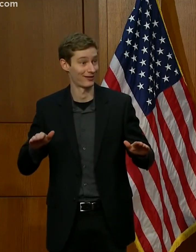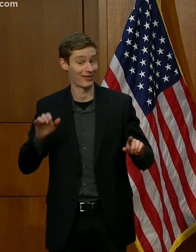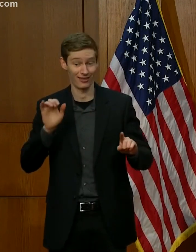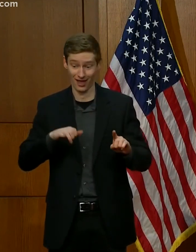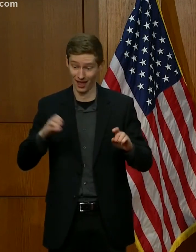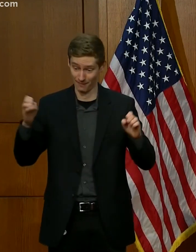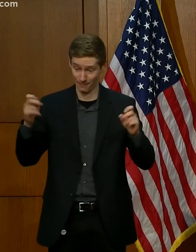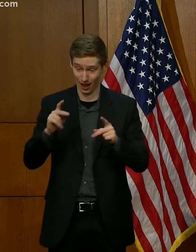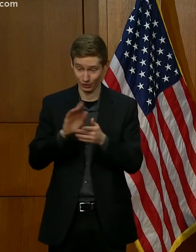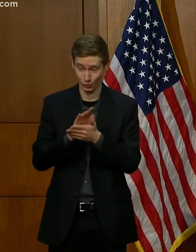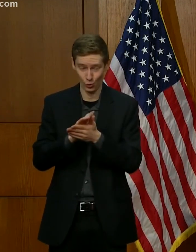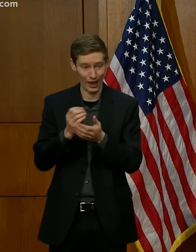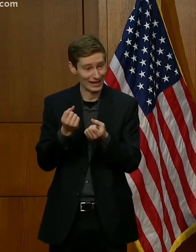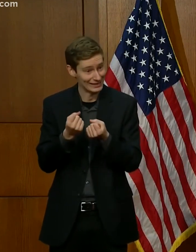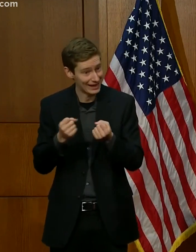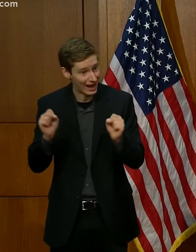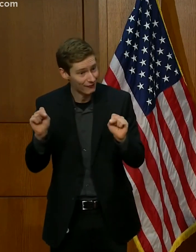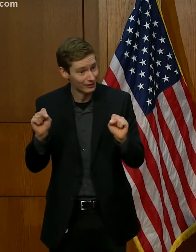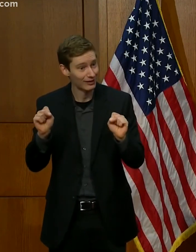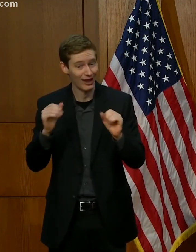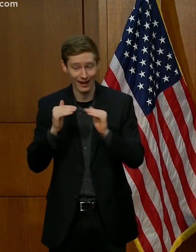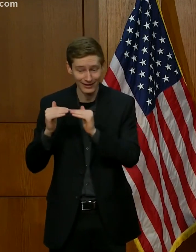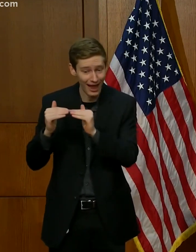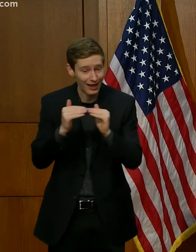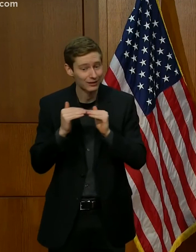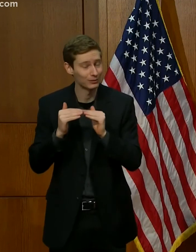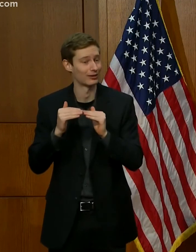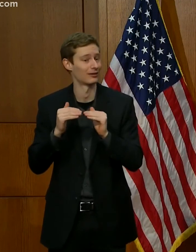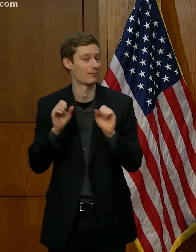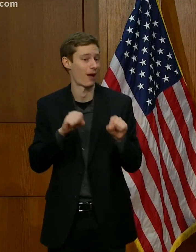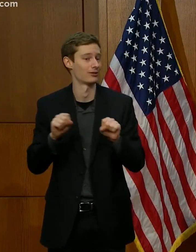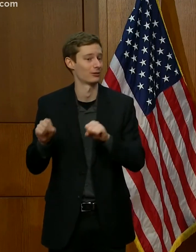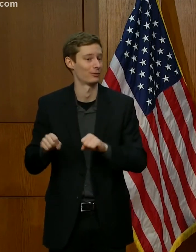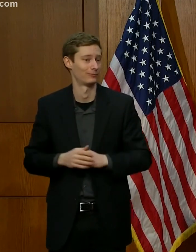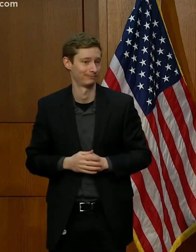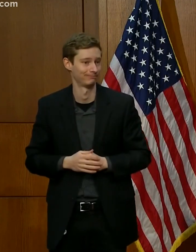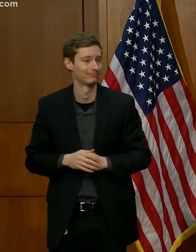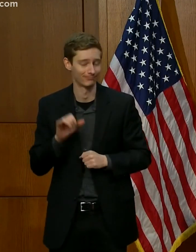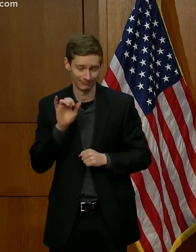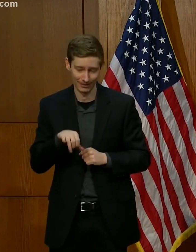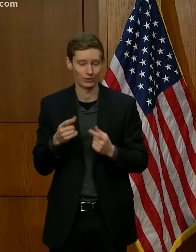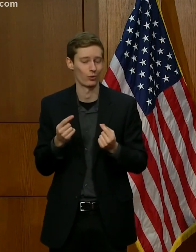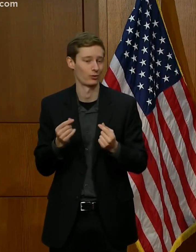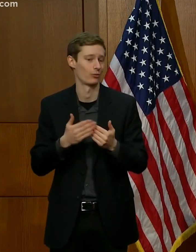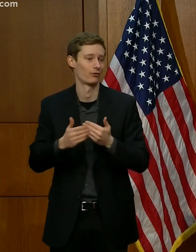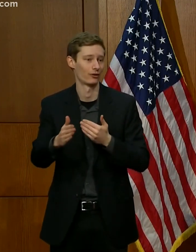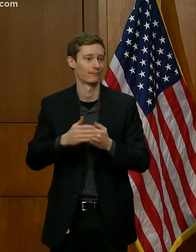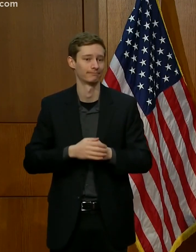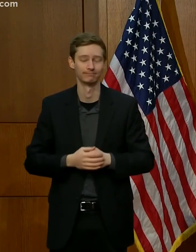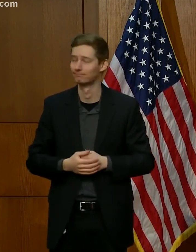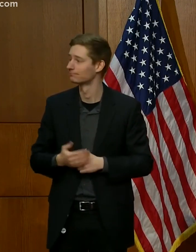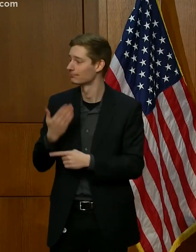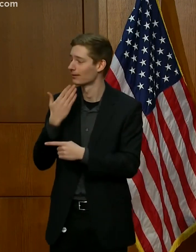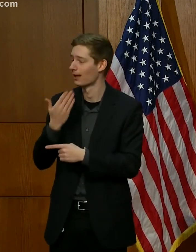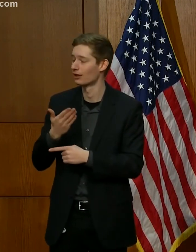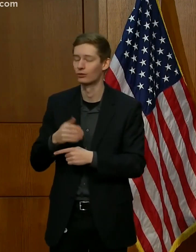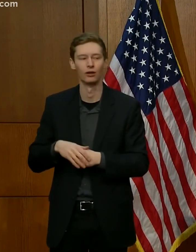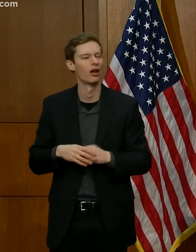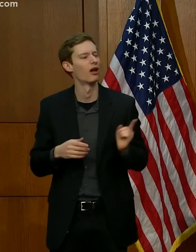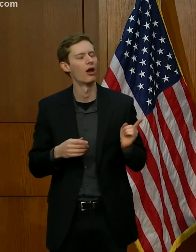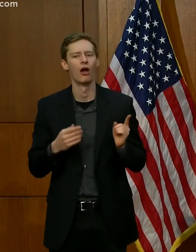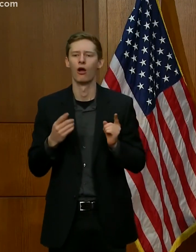and responsibly and as equitably as we can, and that's what we'll do moving forward. I just wanted to